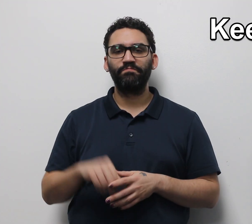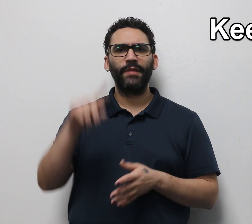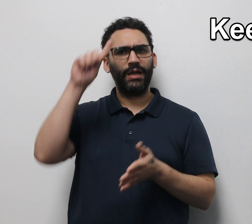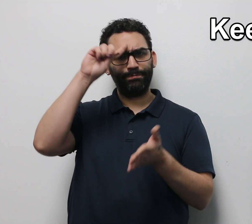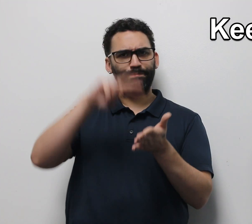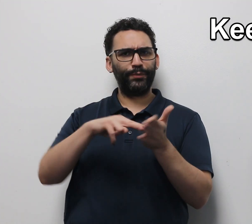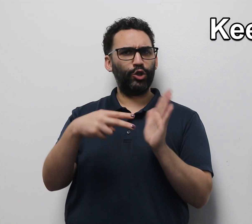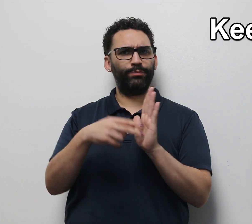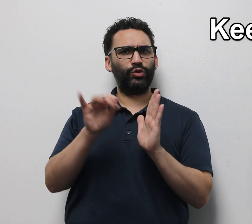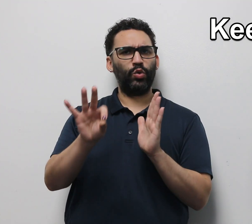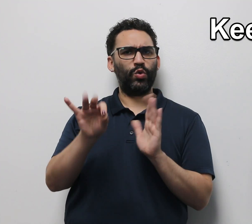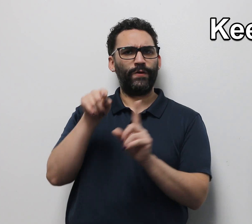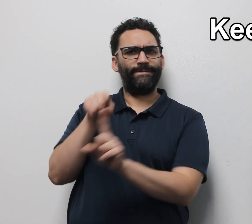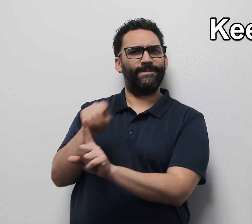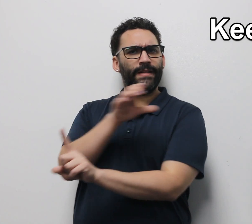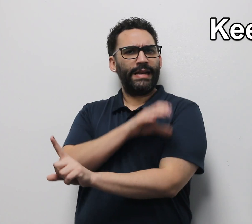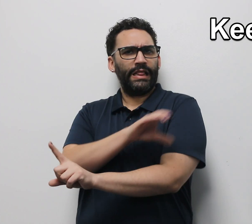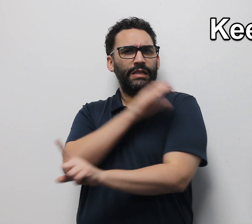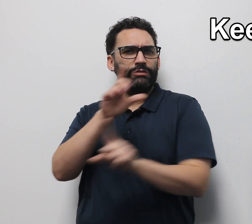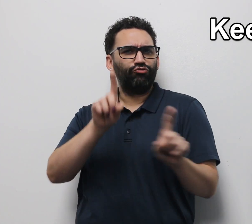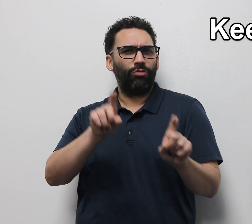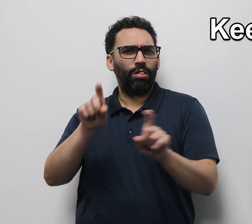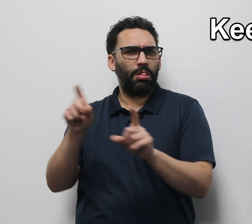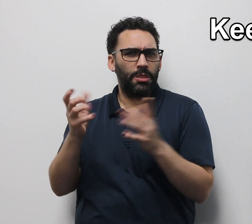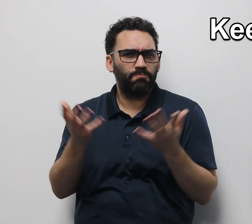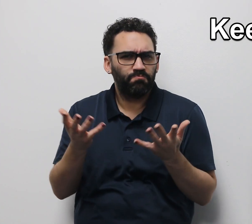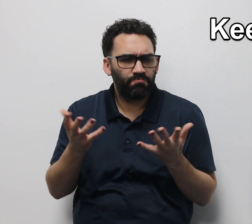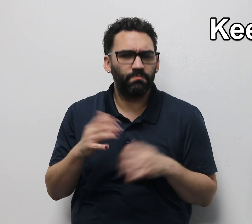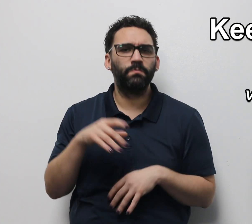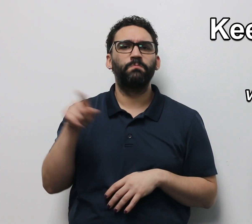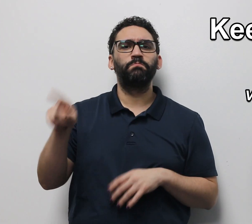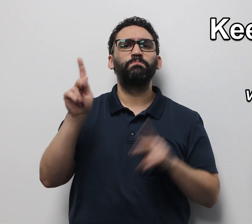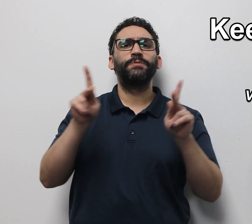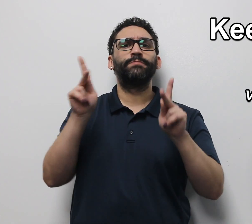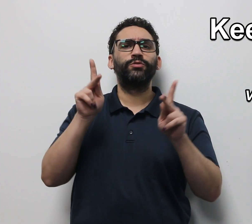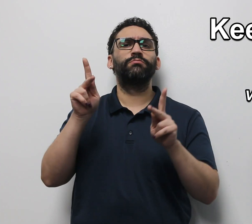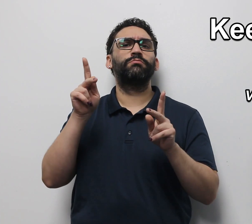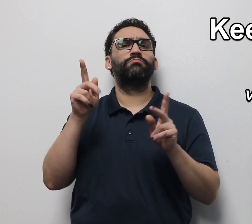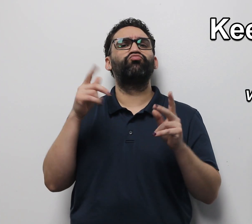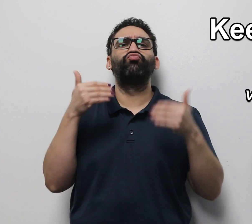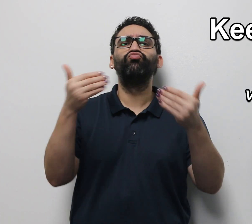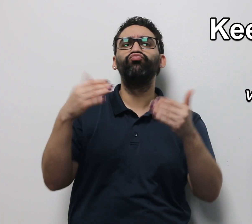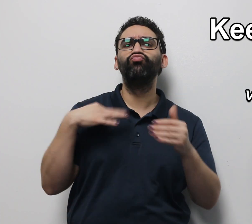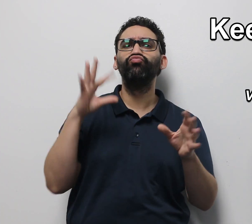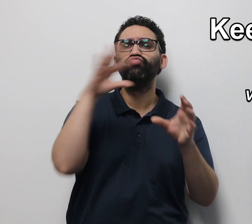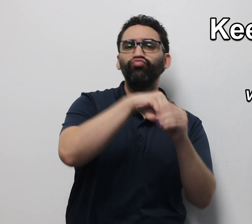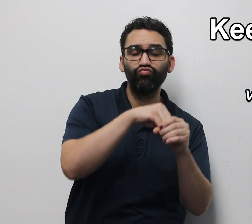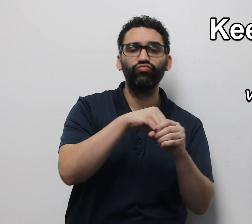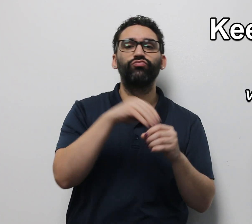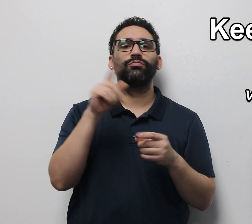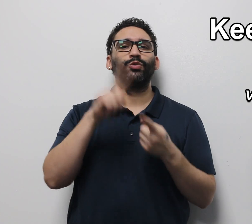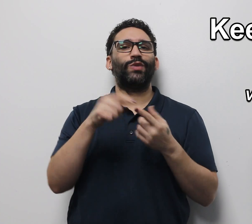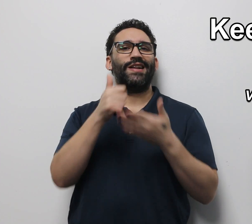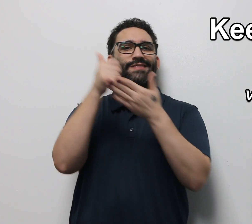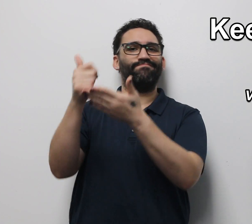The purpose of these clinical trials is to help researchers find and discover